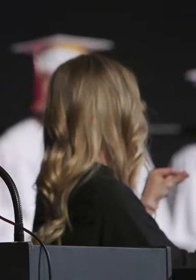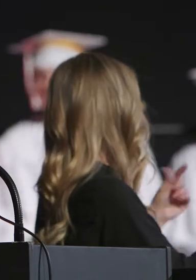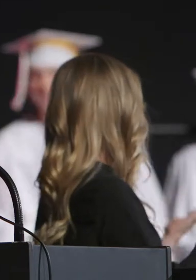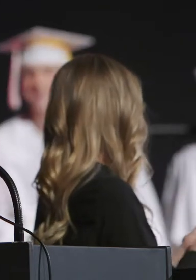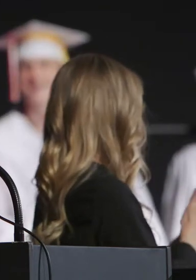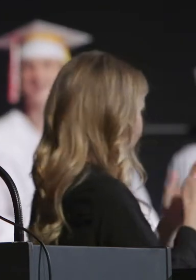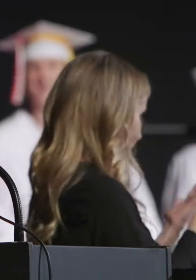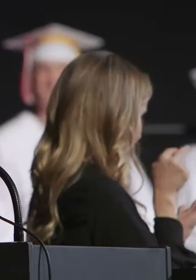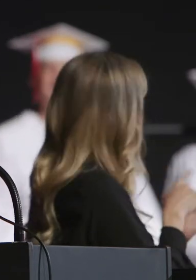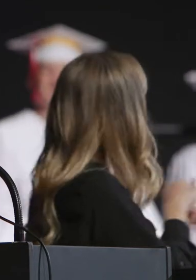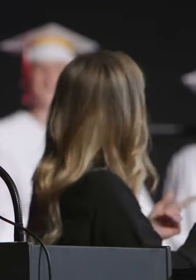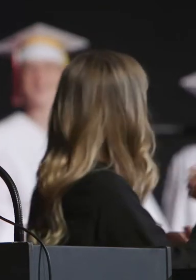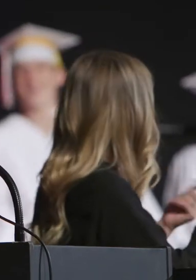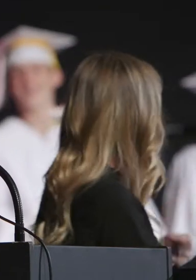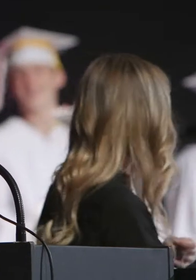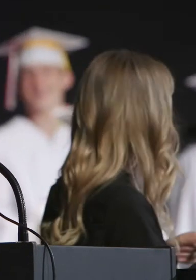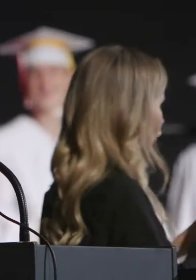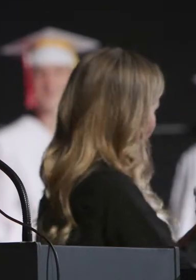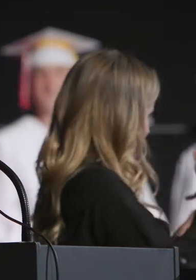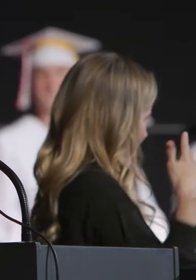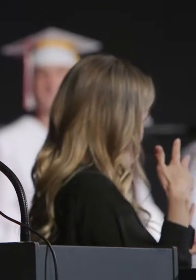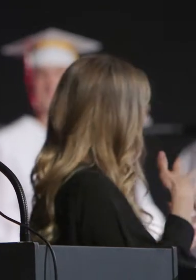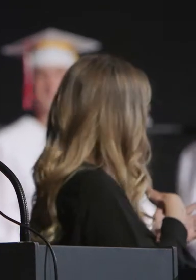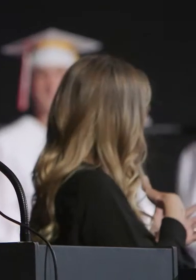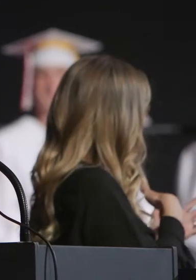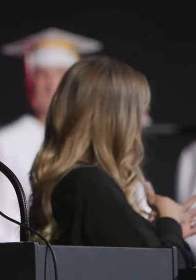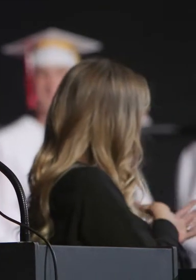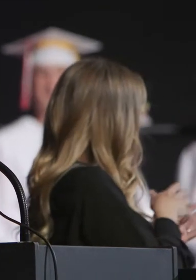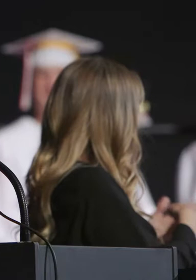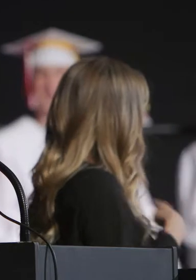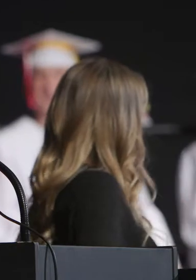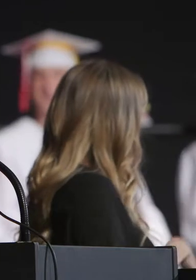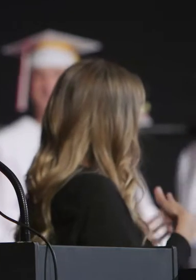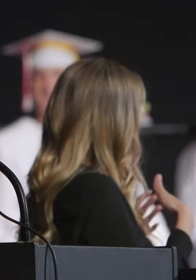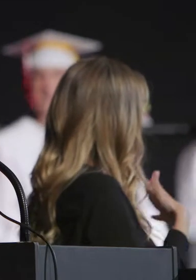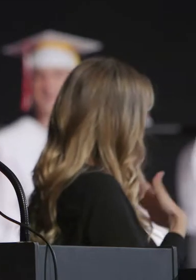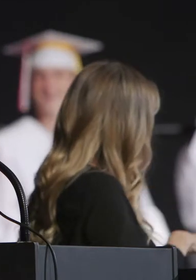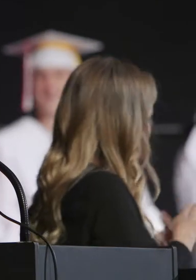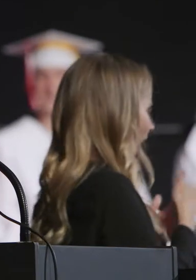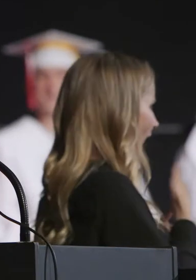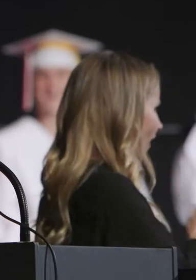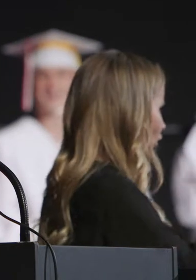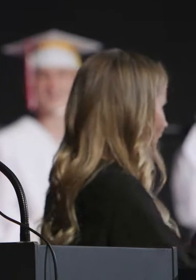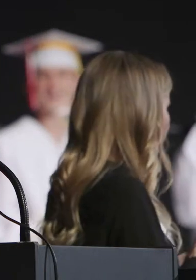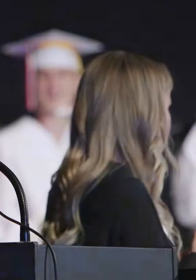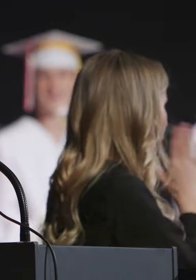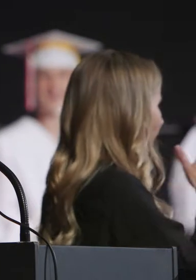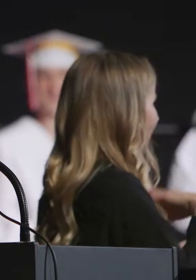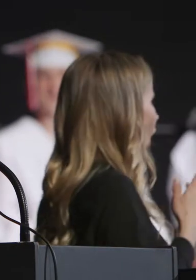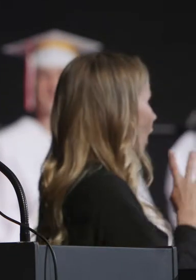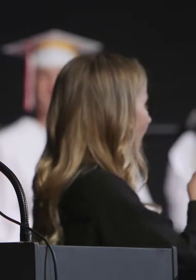But what is the alternative? Should I expand on the bleakness of the human condition? For after graduation, is it our destiny to end up on a personal